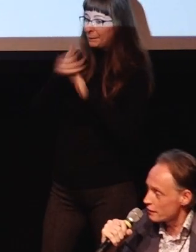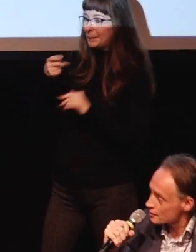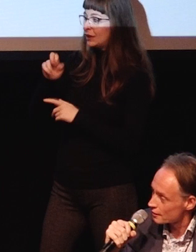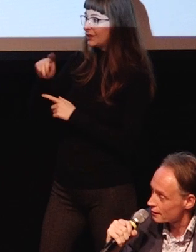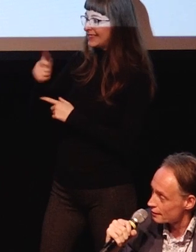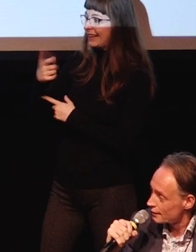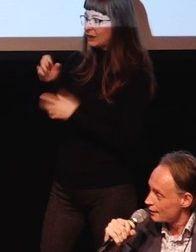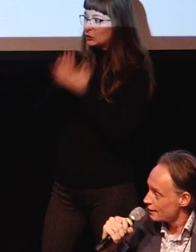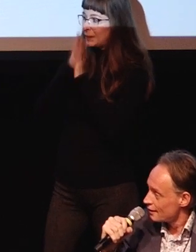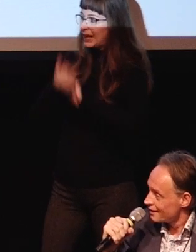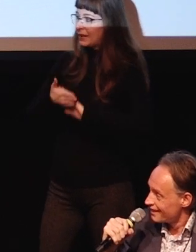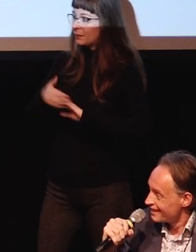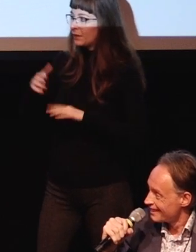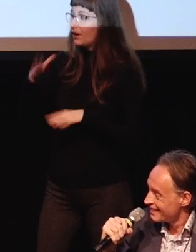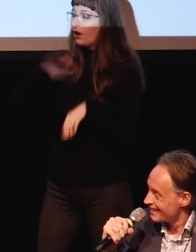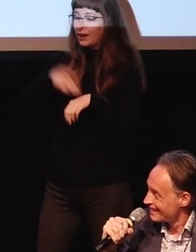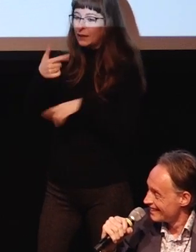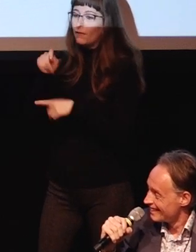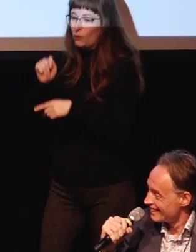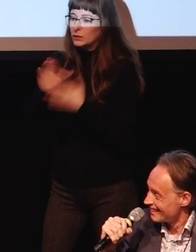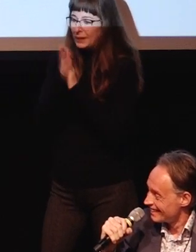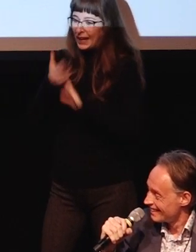Yeah. Oh, buildings. 100%.